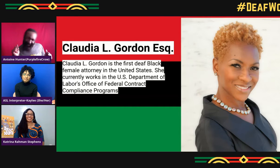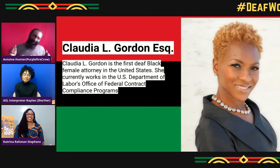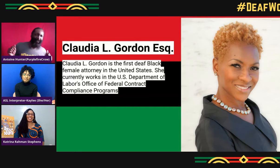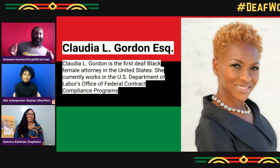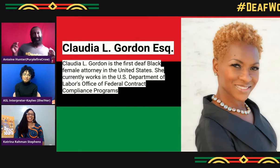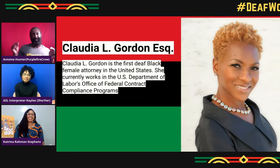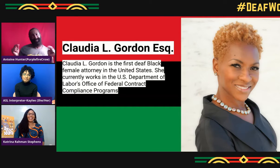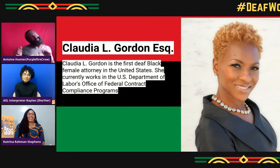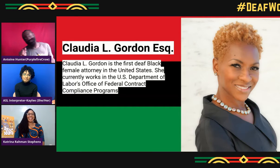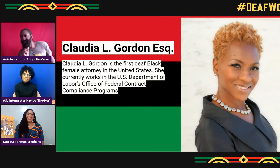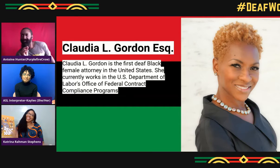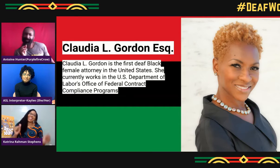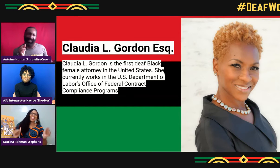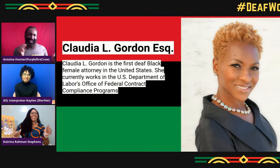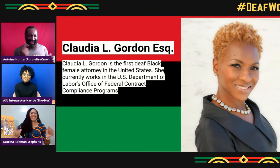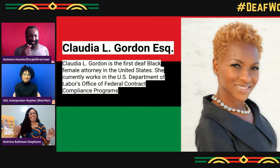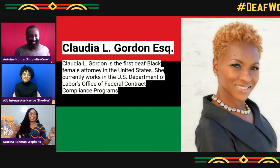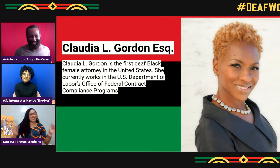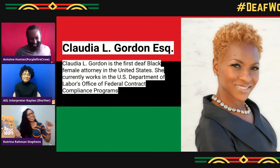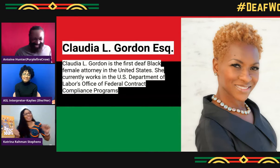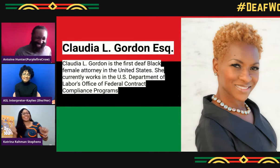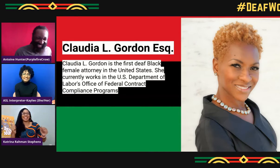Girl, you right. Okay.